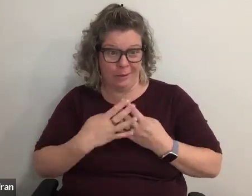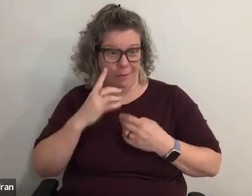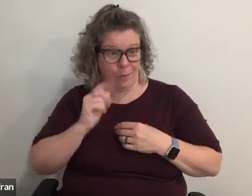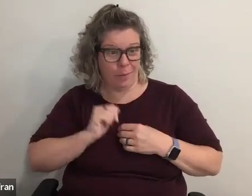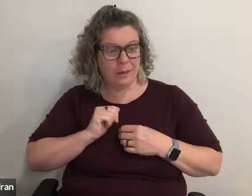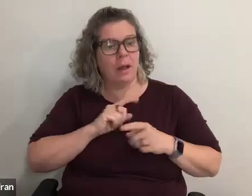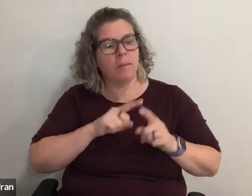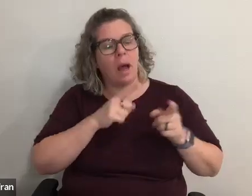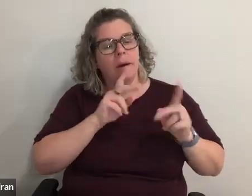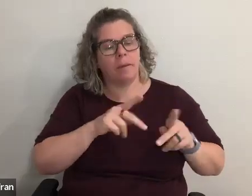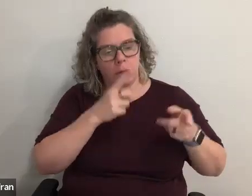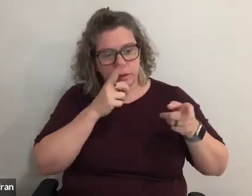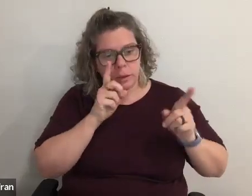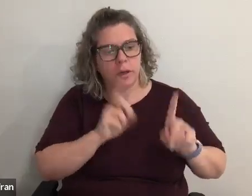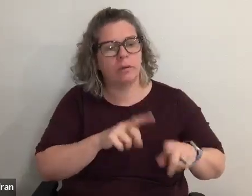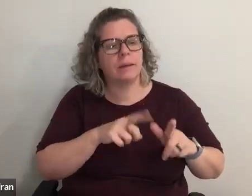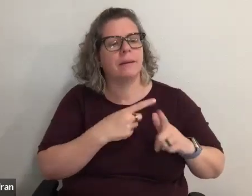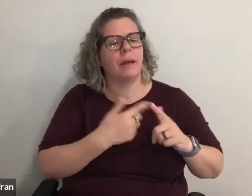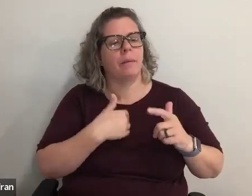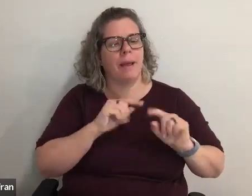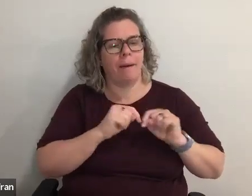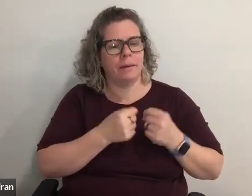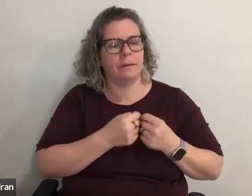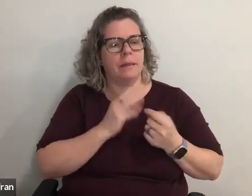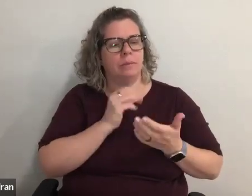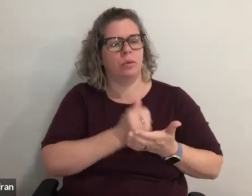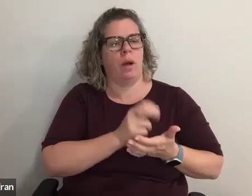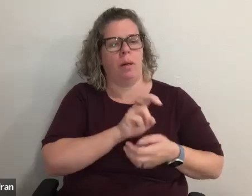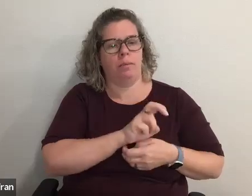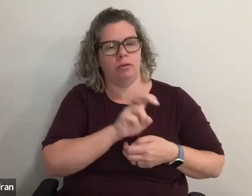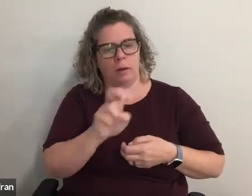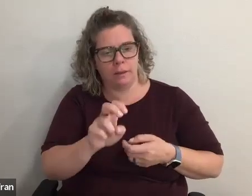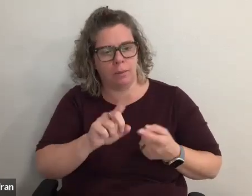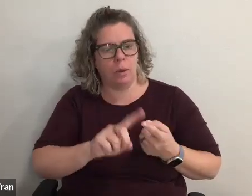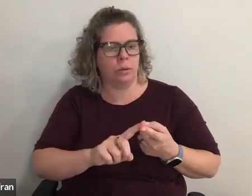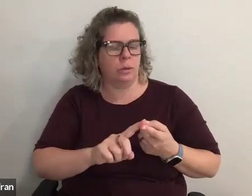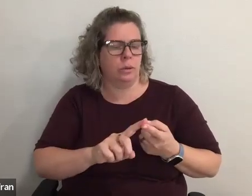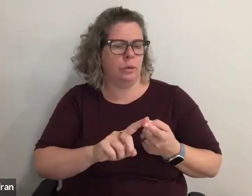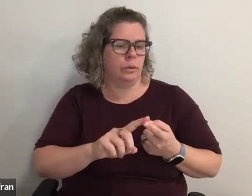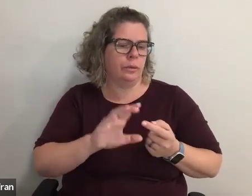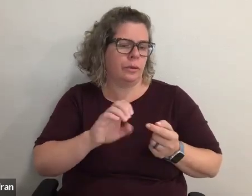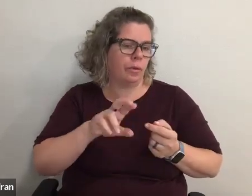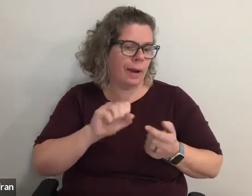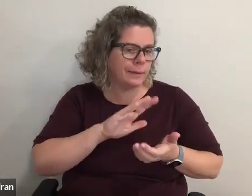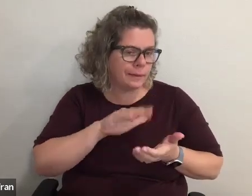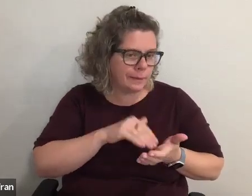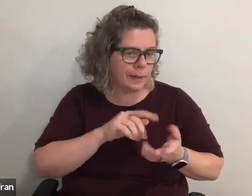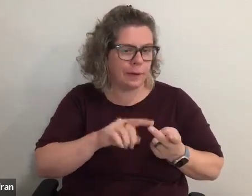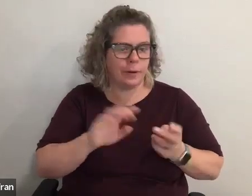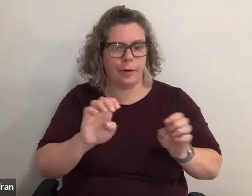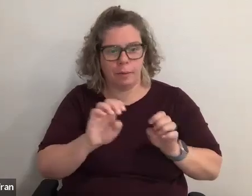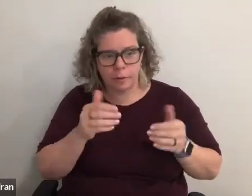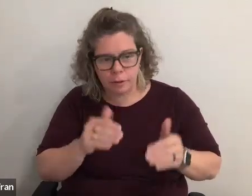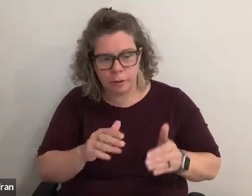we have vehicles and teams that are trained. Our teams are trained to be able to assist and get them taken from point A to point B to